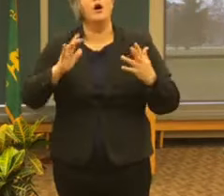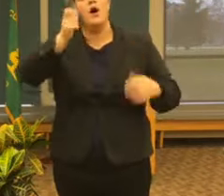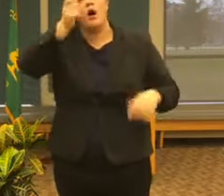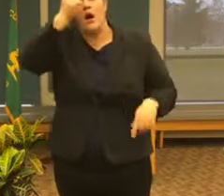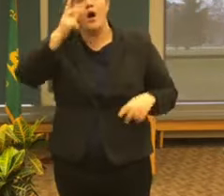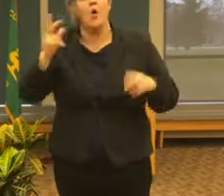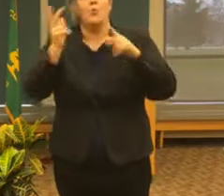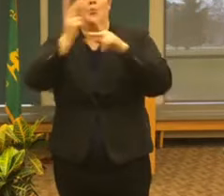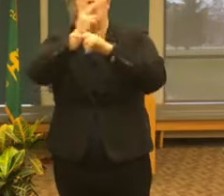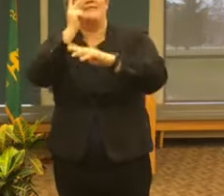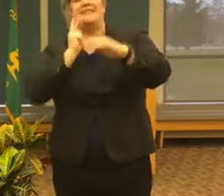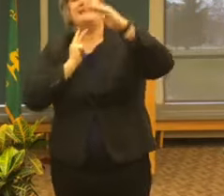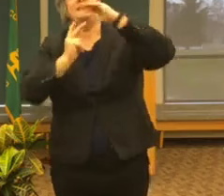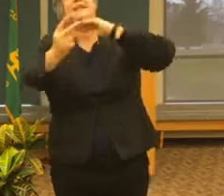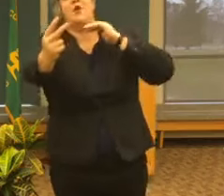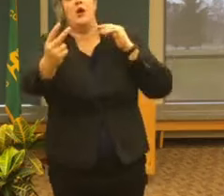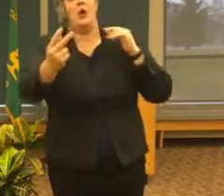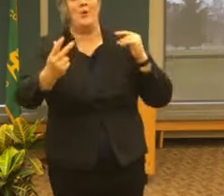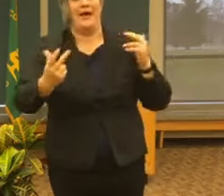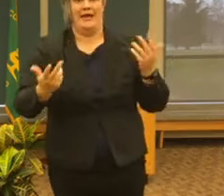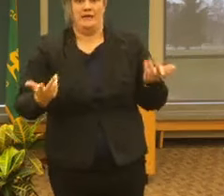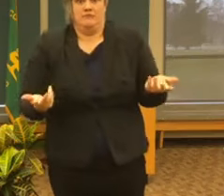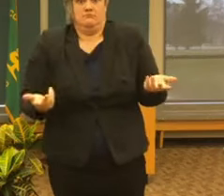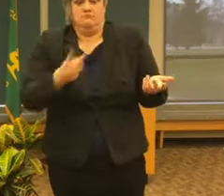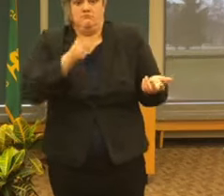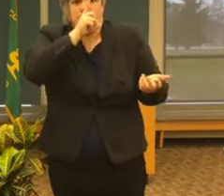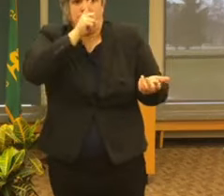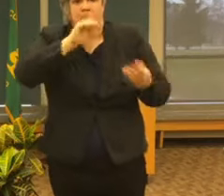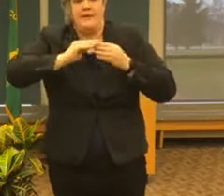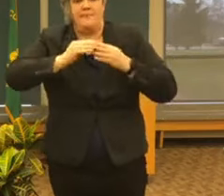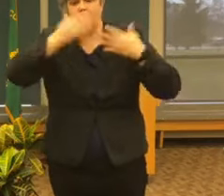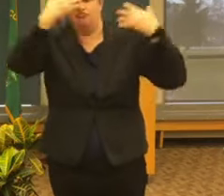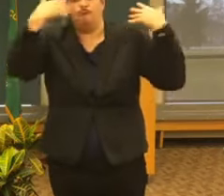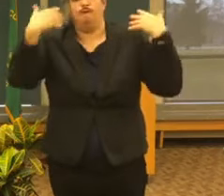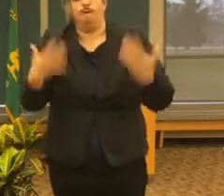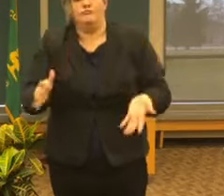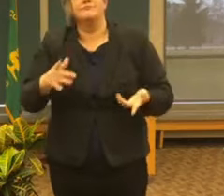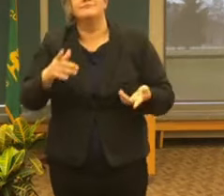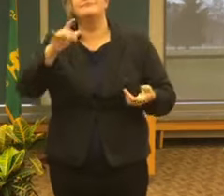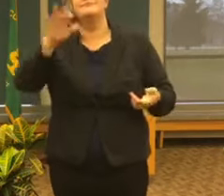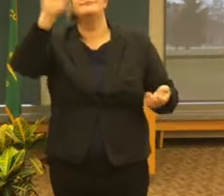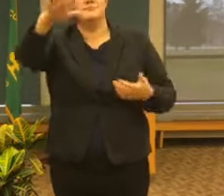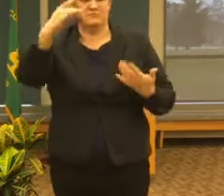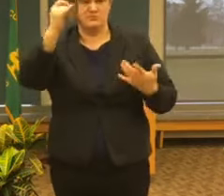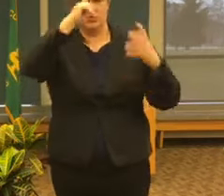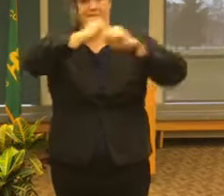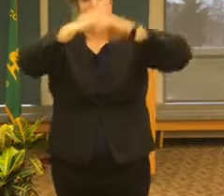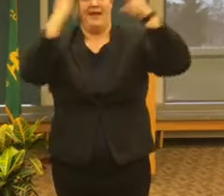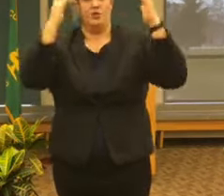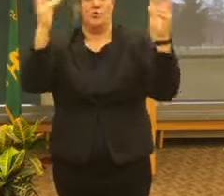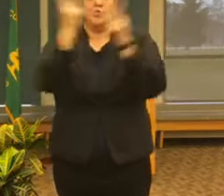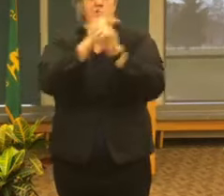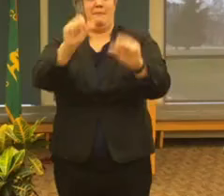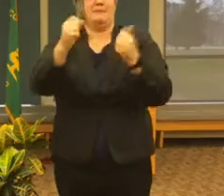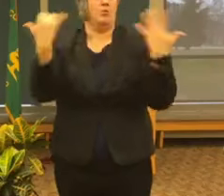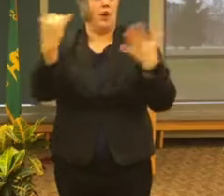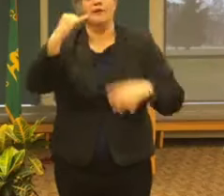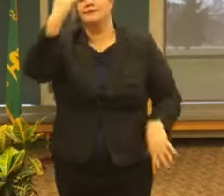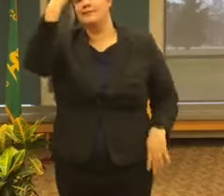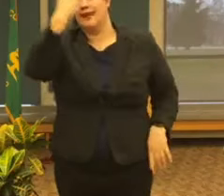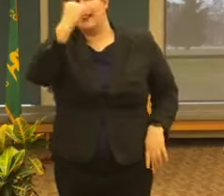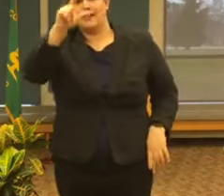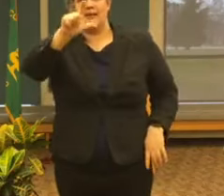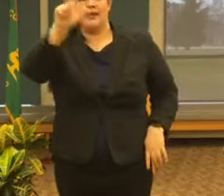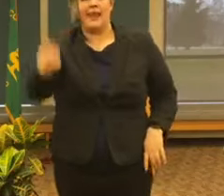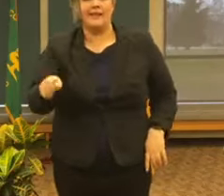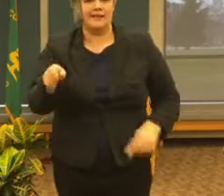I don't know if I can answer that in terms of numbers. I'm going to answer it in terms of one word: Italy. Right now we're looking at Italy as the model